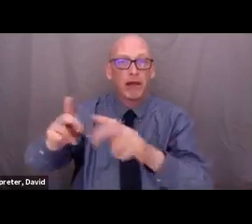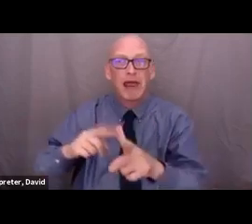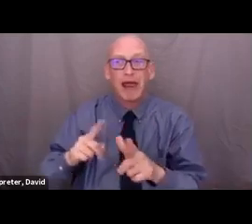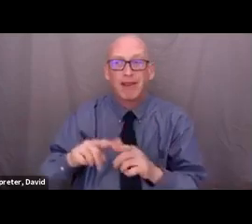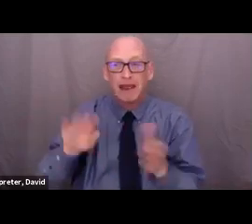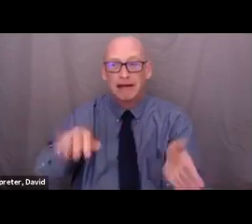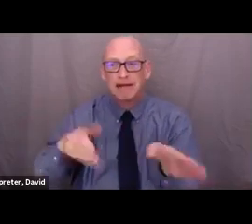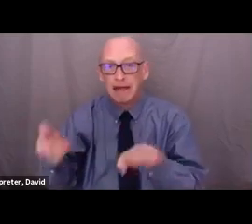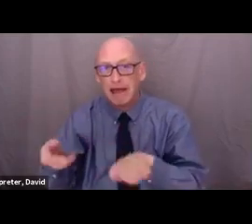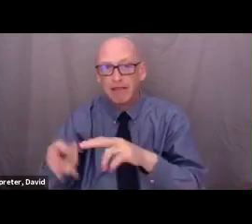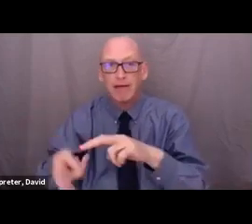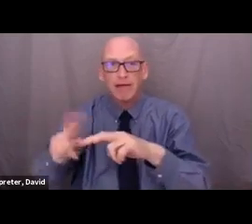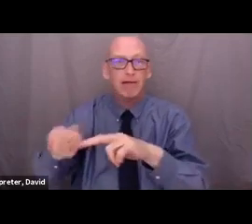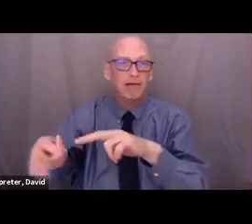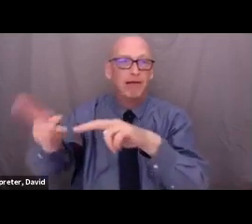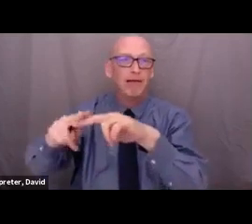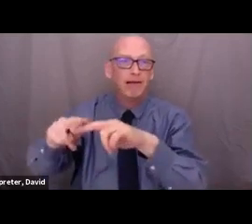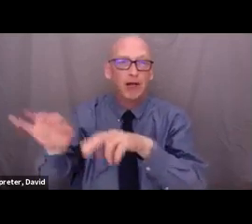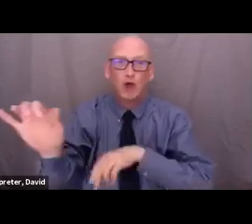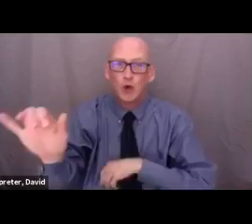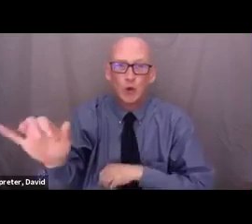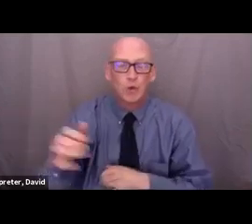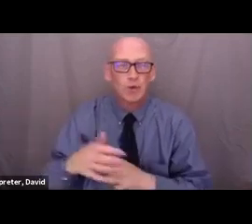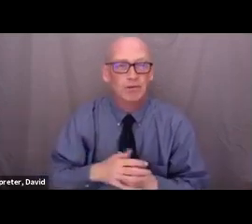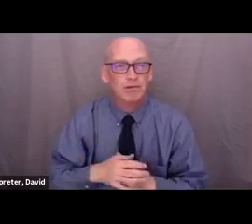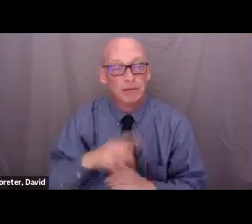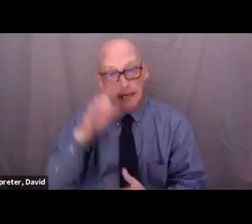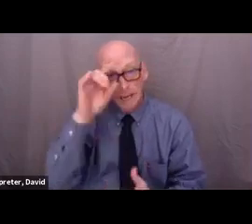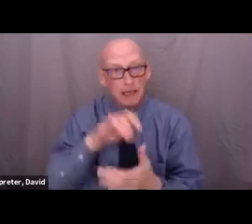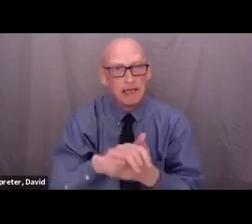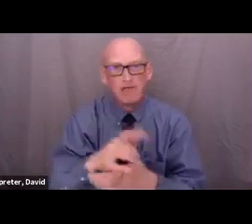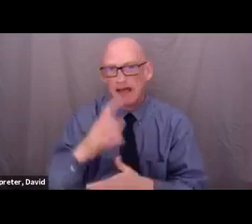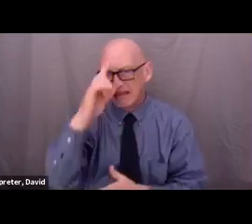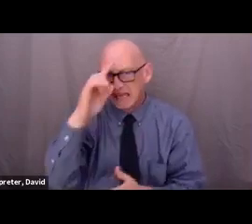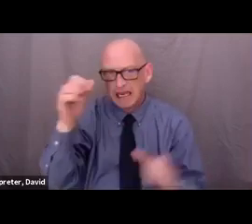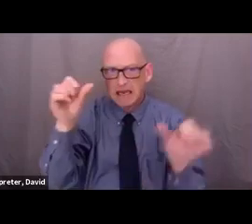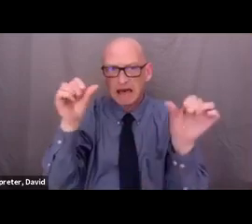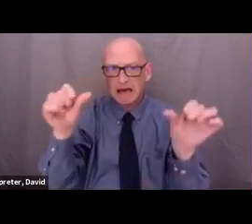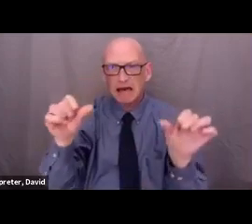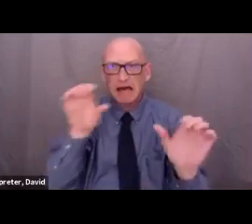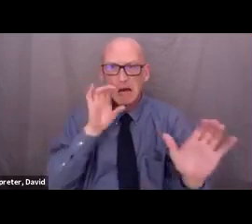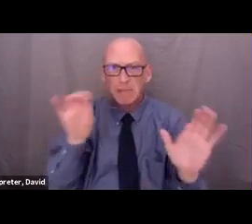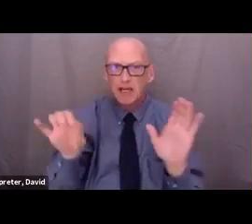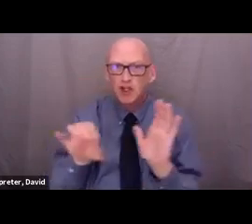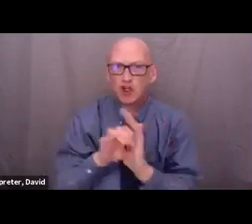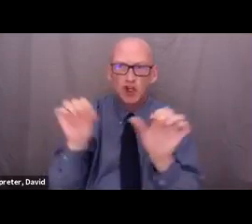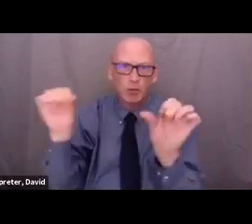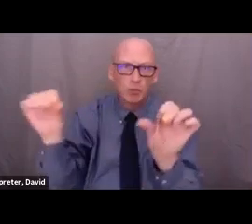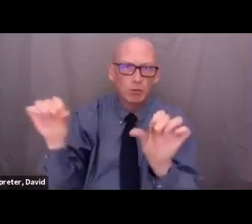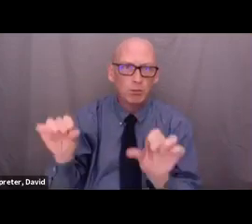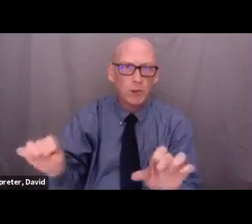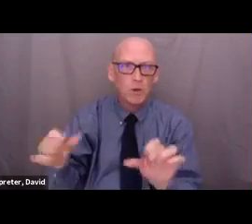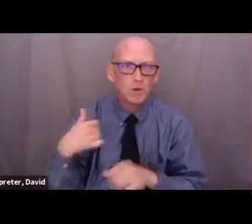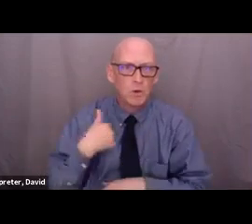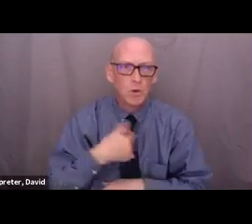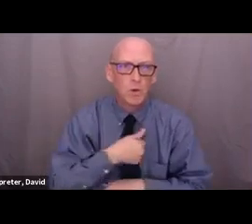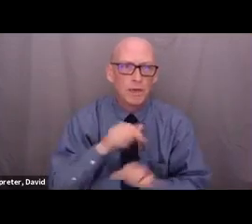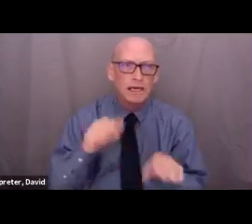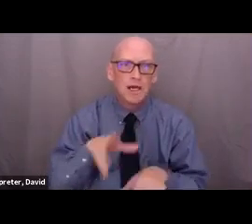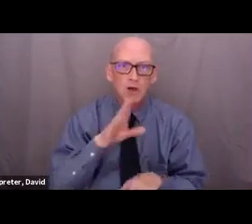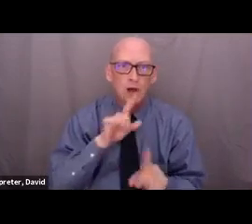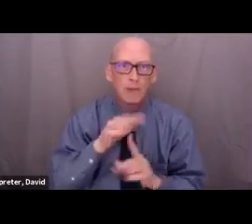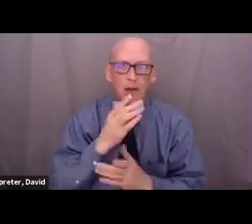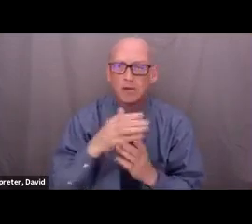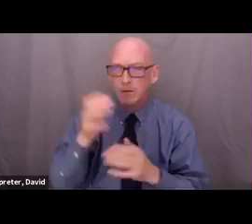I do believe too that was there a graphic here today that we might be able to talk a little bit more about some concepts or